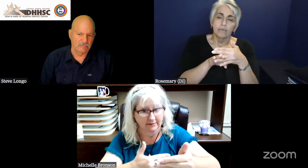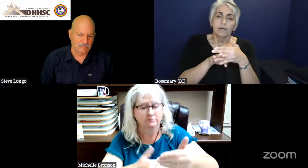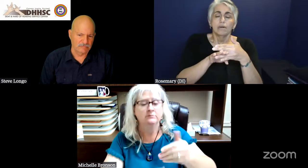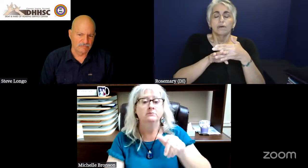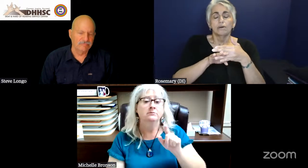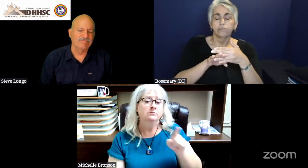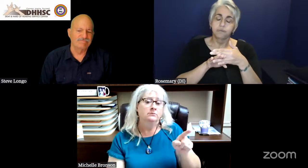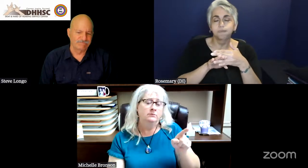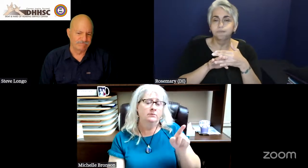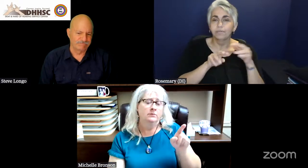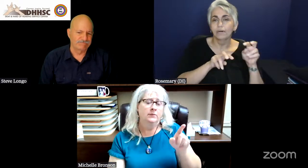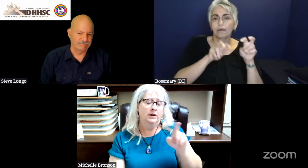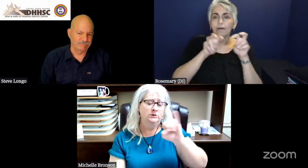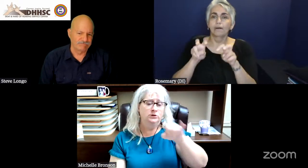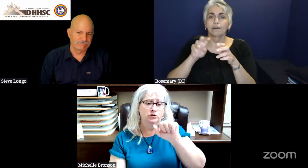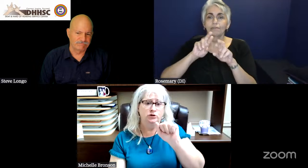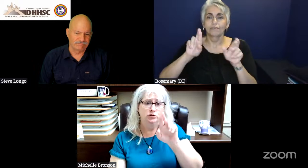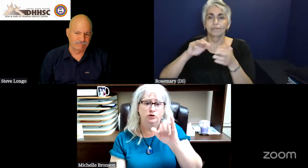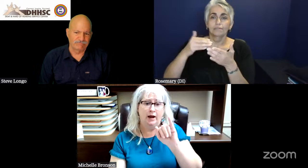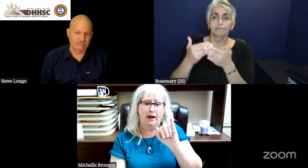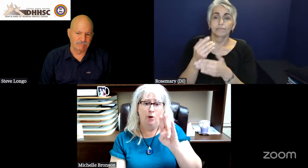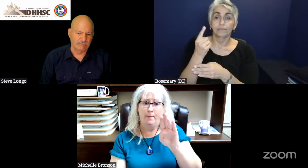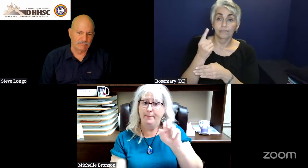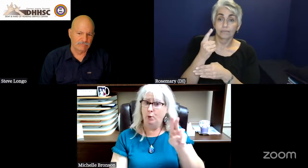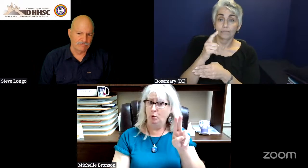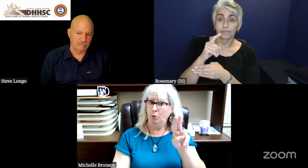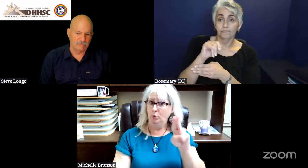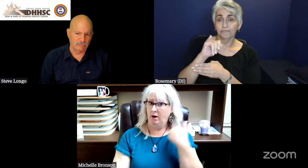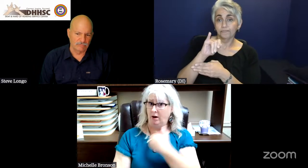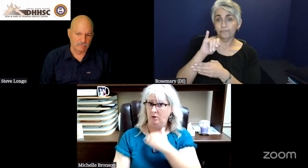took a break, and then we're going to start the next one.